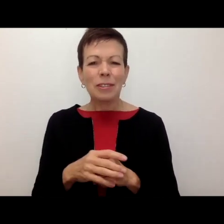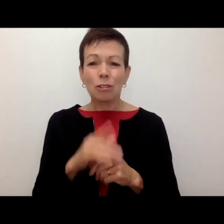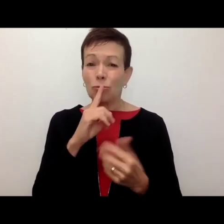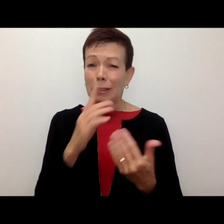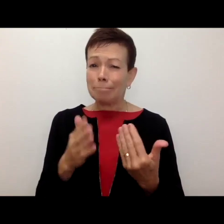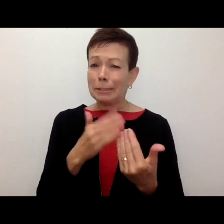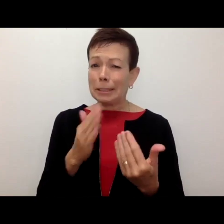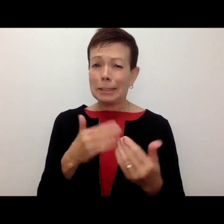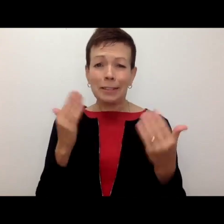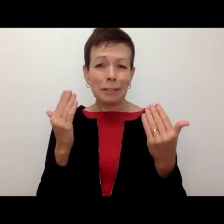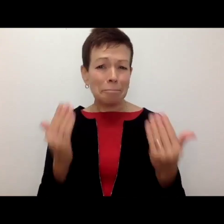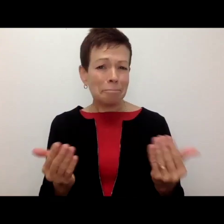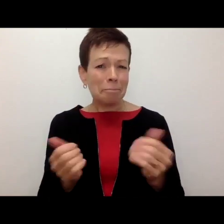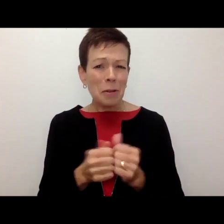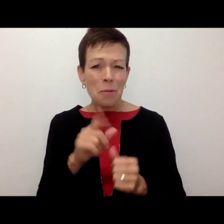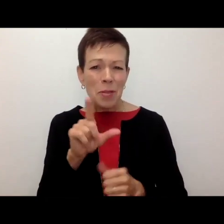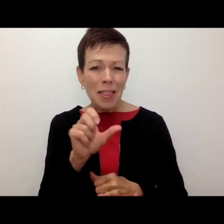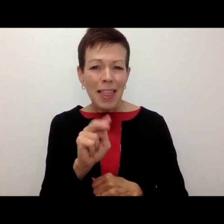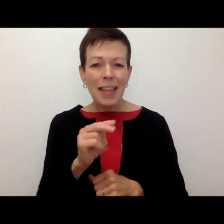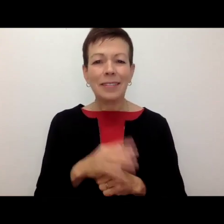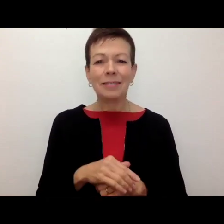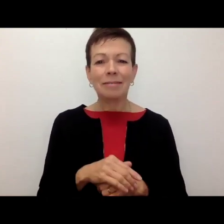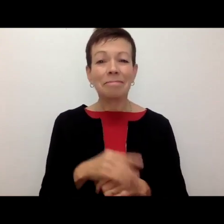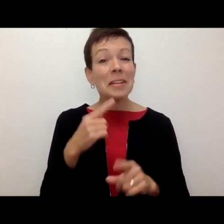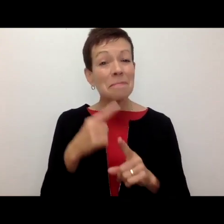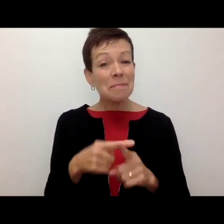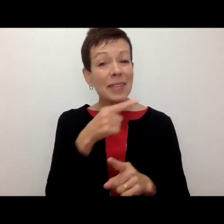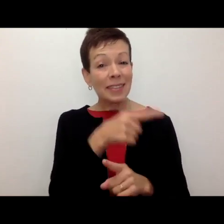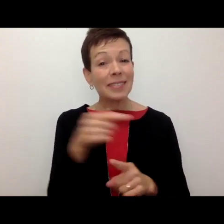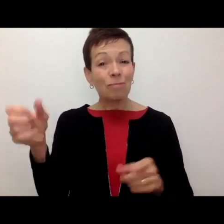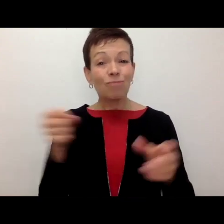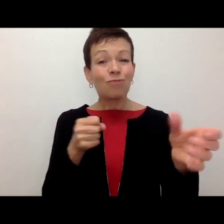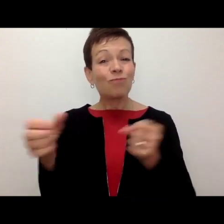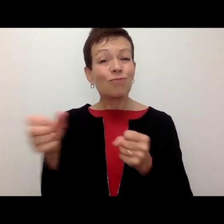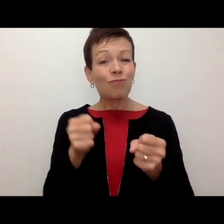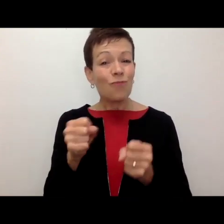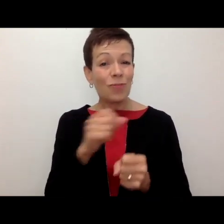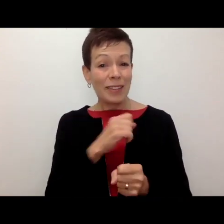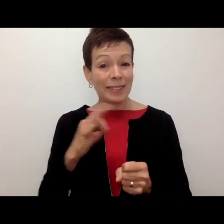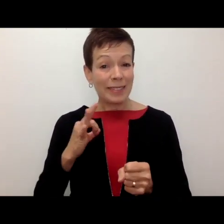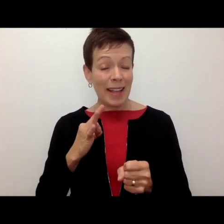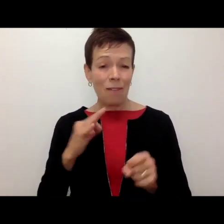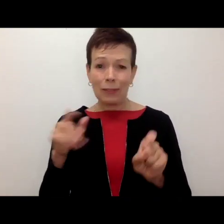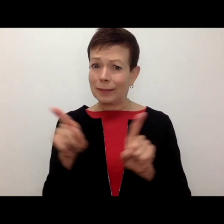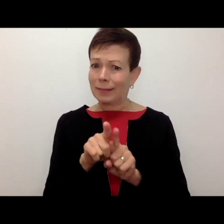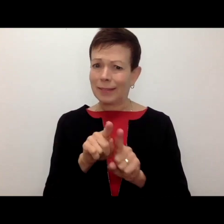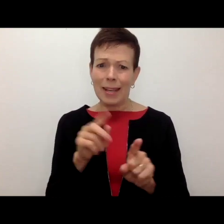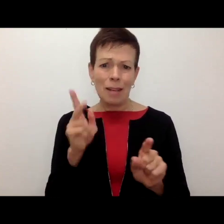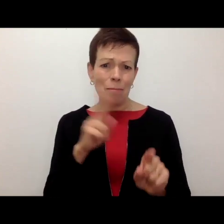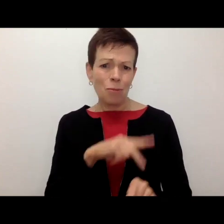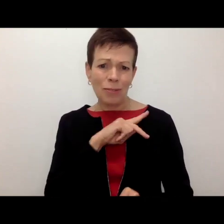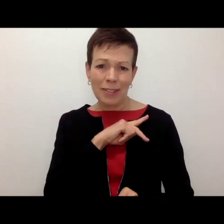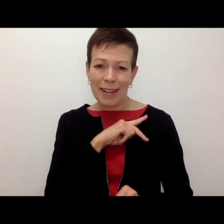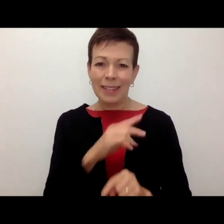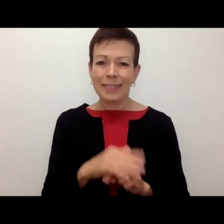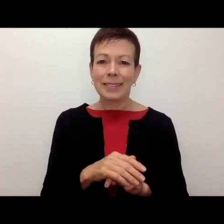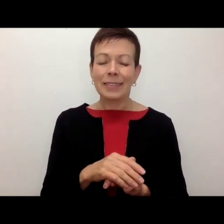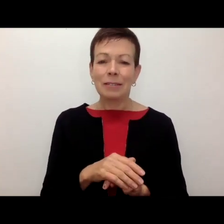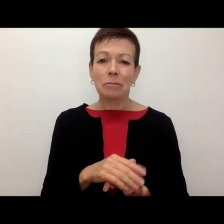solutions. It was just so easy to get along with Len. And he hired staff who had very similar personality traits to his